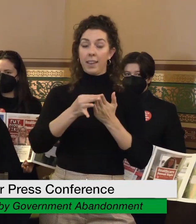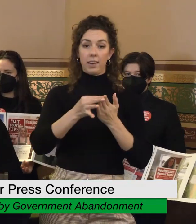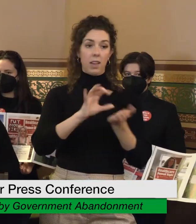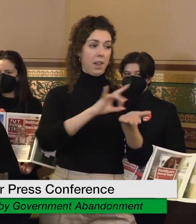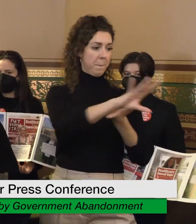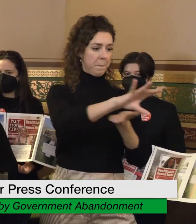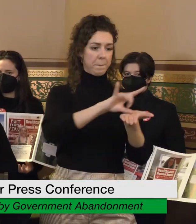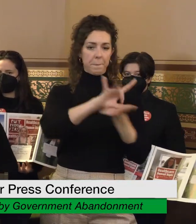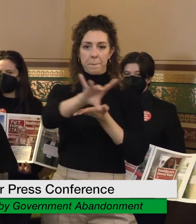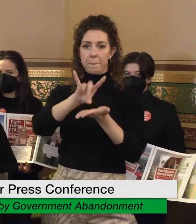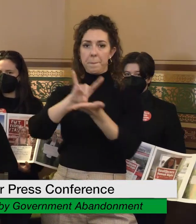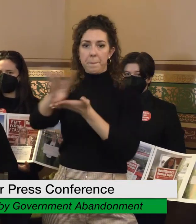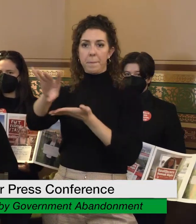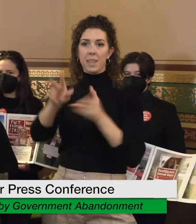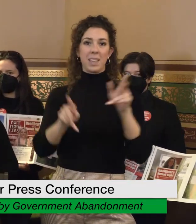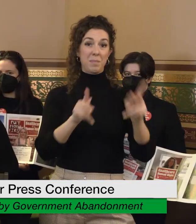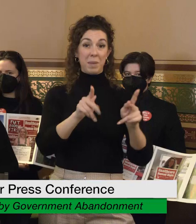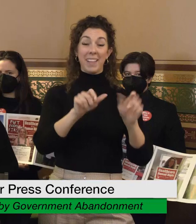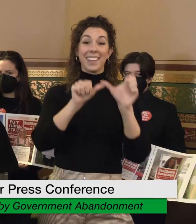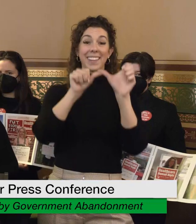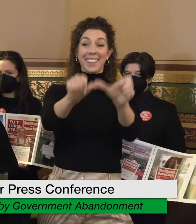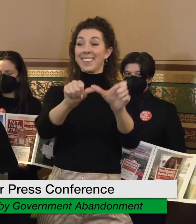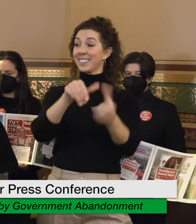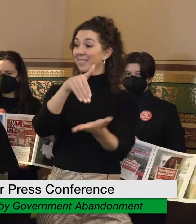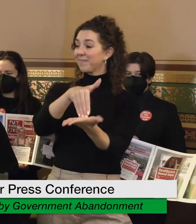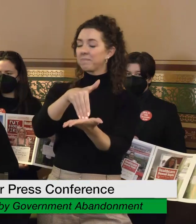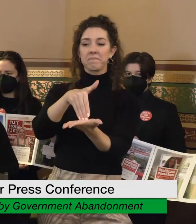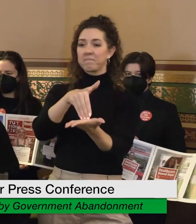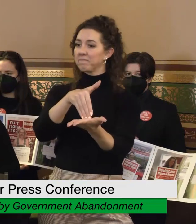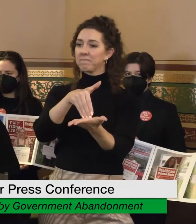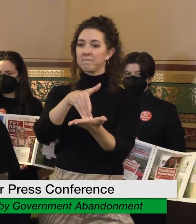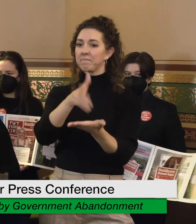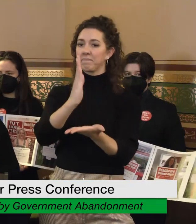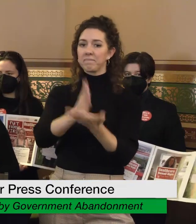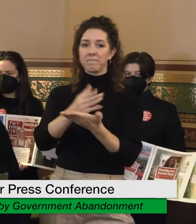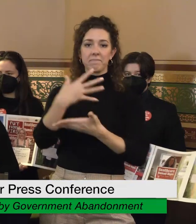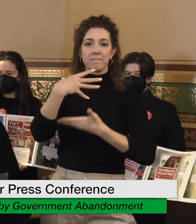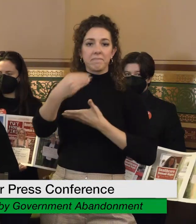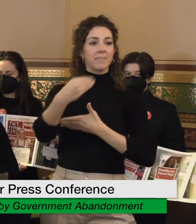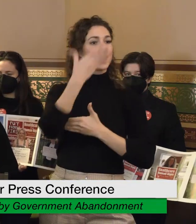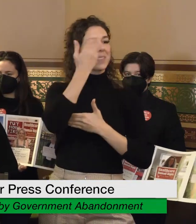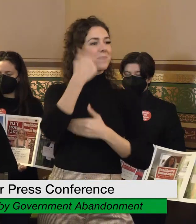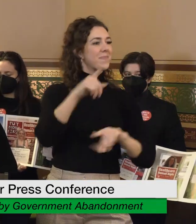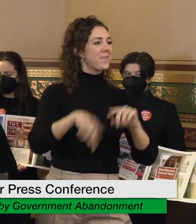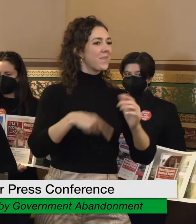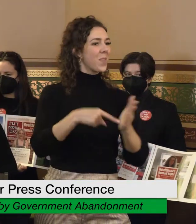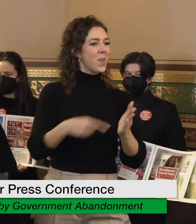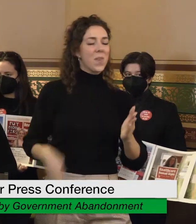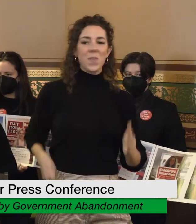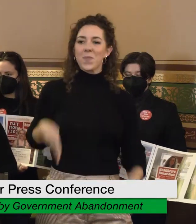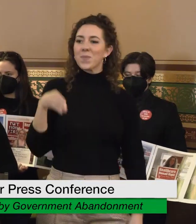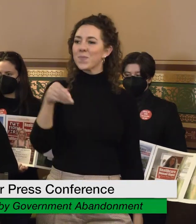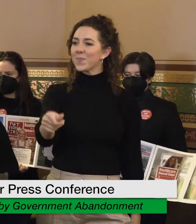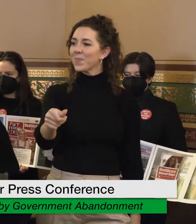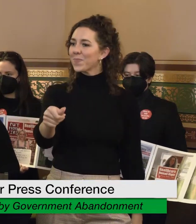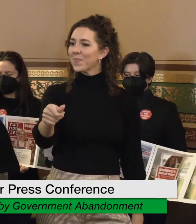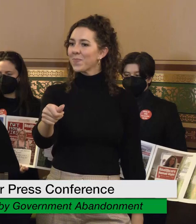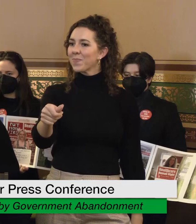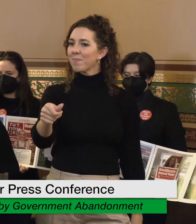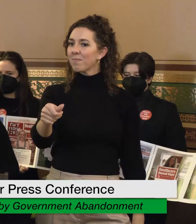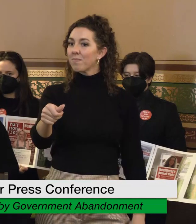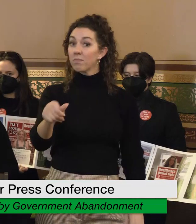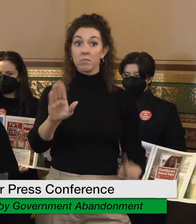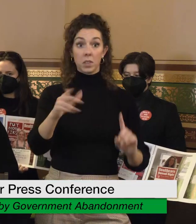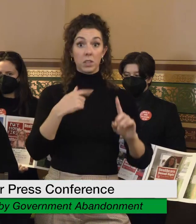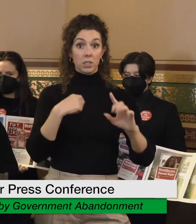to discontinue their care due to not having the money to pay out-of-pocket prices. This is not a